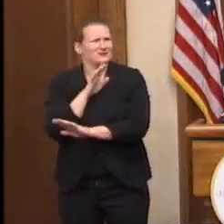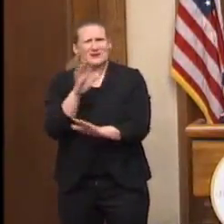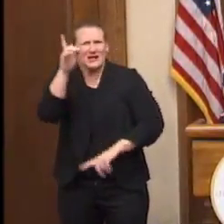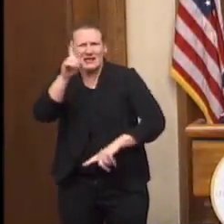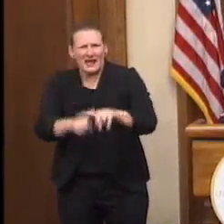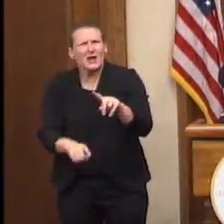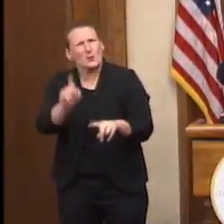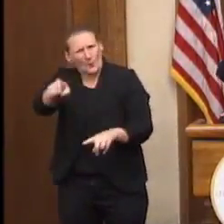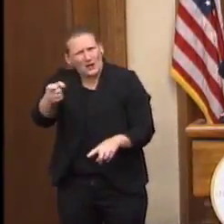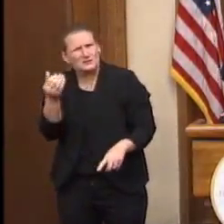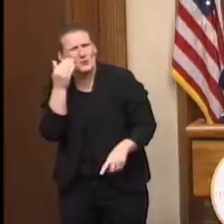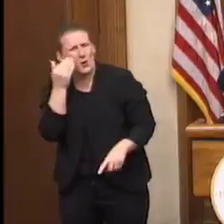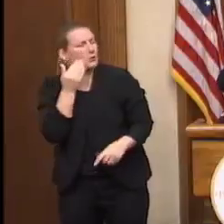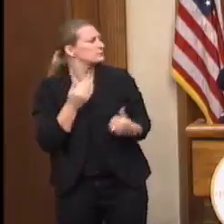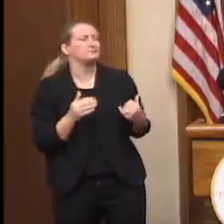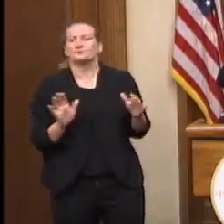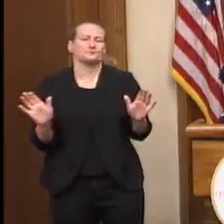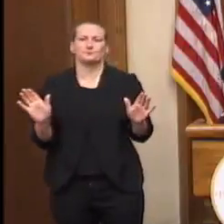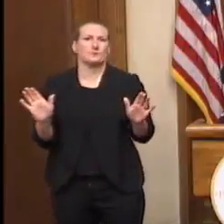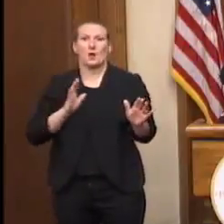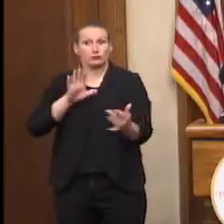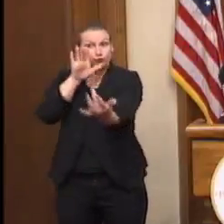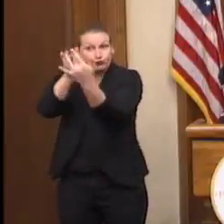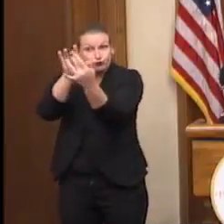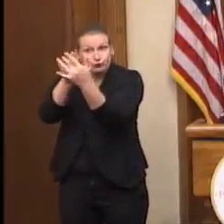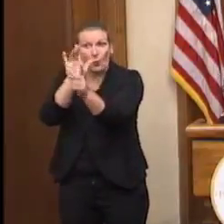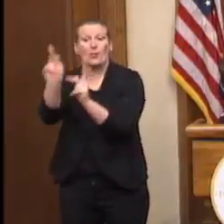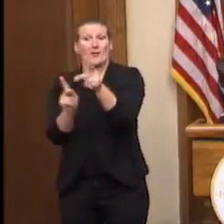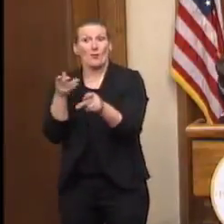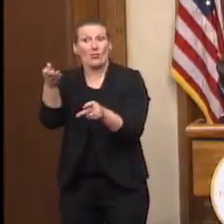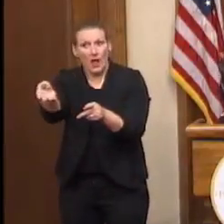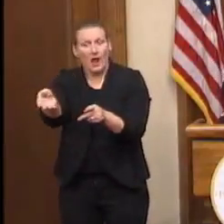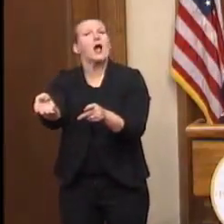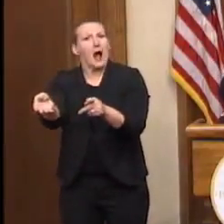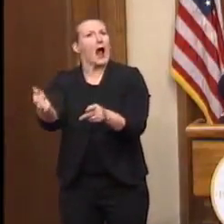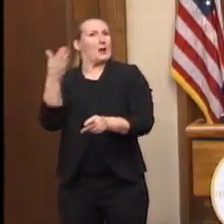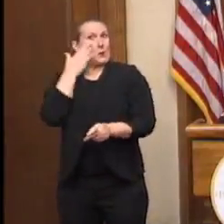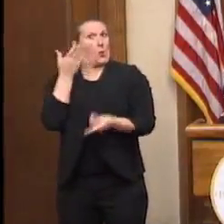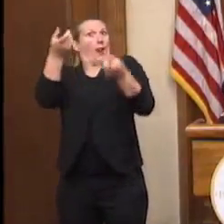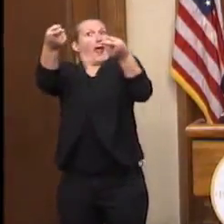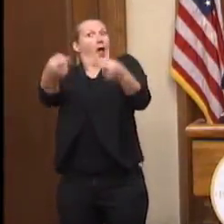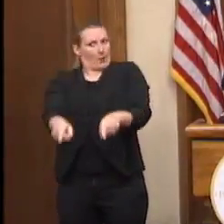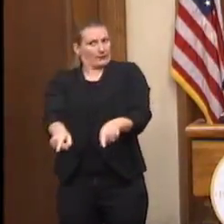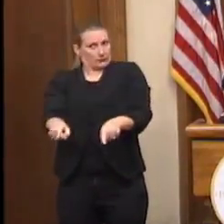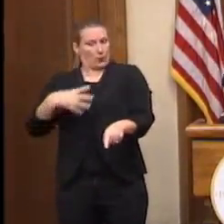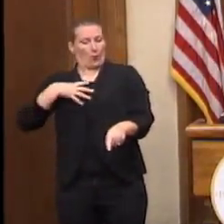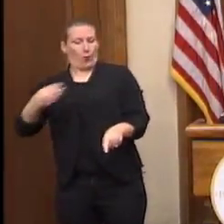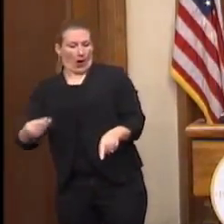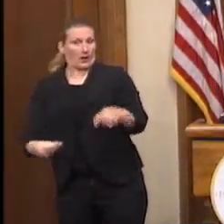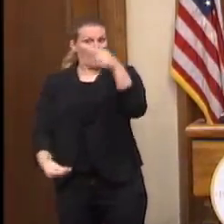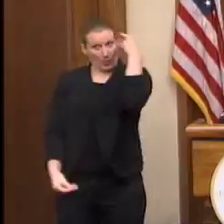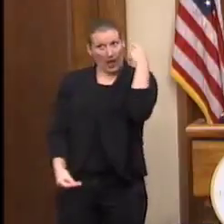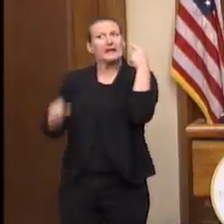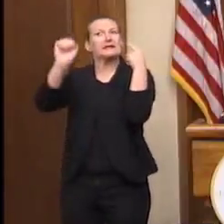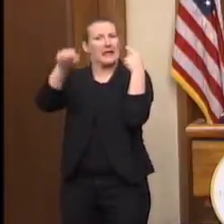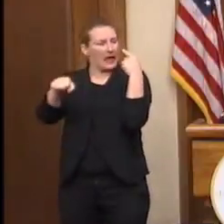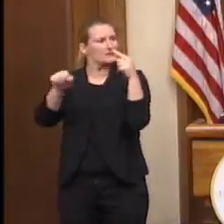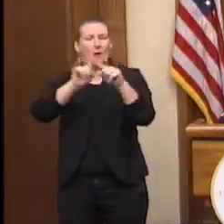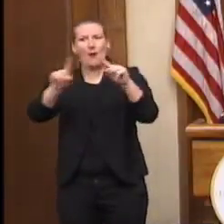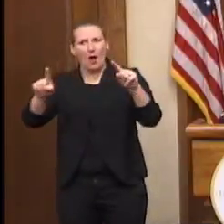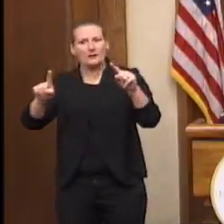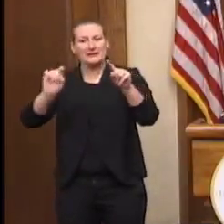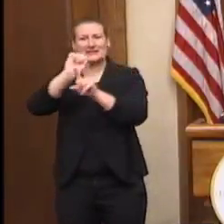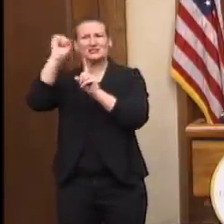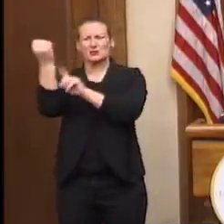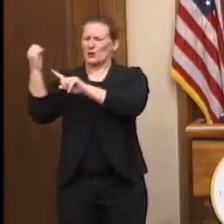No, I'm saying that I was not in direct contact with persons at the scene. I believe I was aware that it was a white officer and a black officer, but the circumstances that